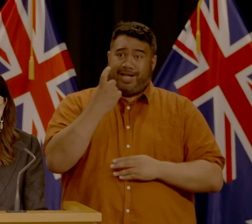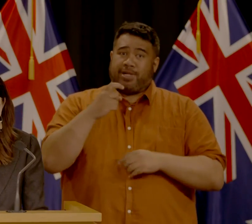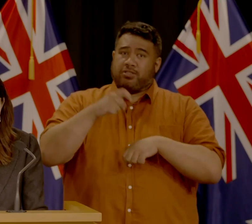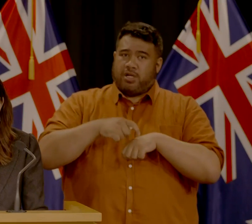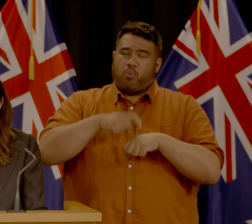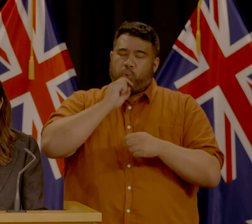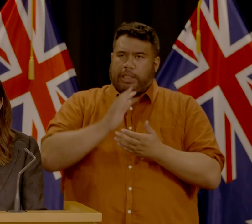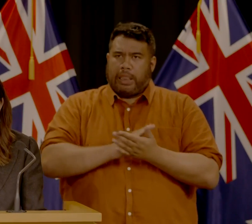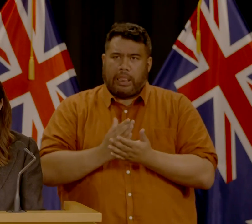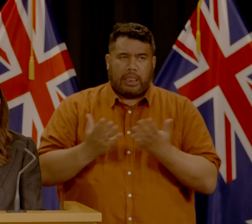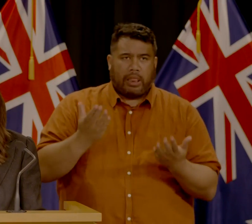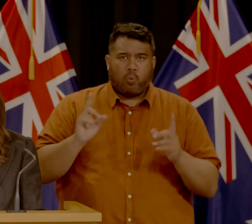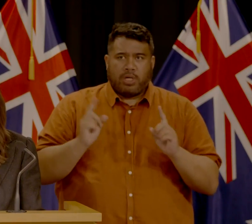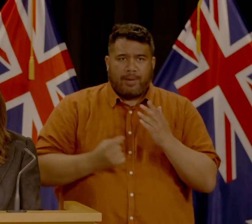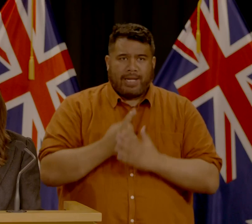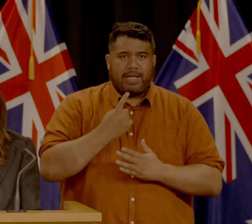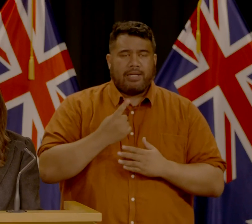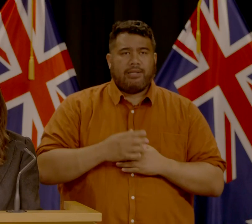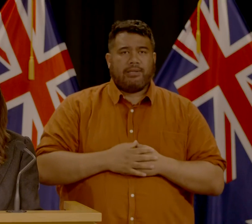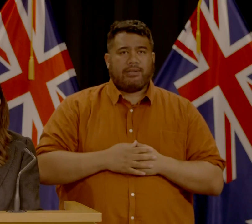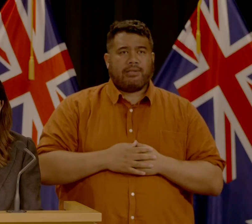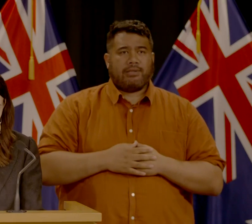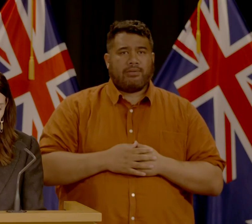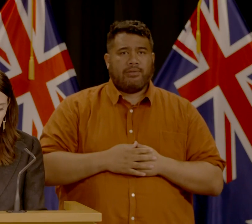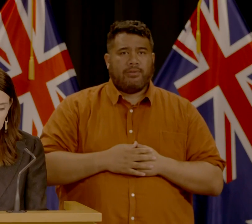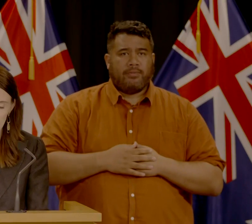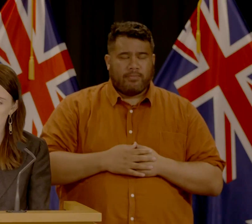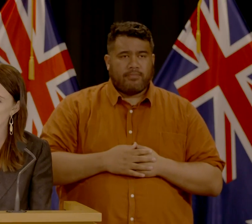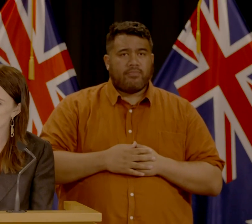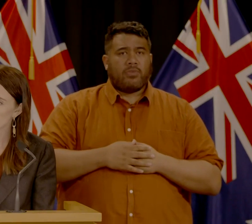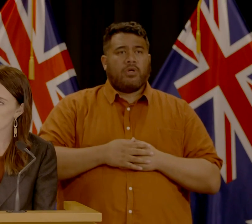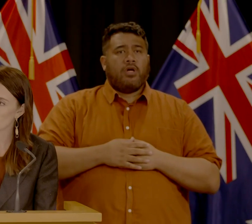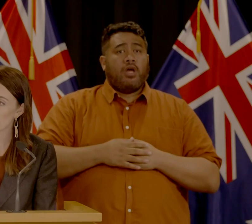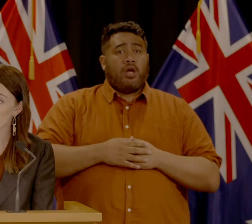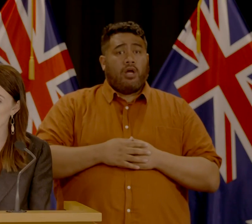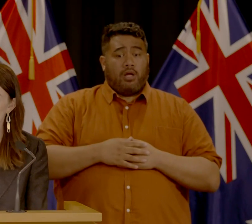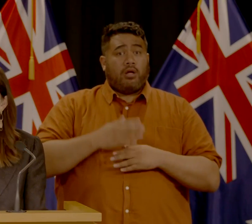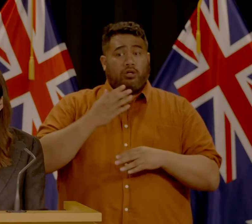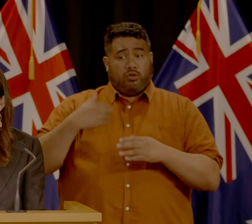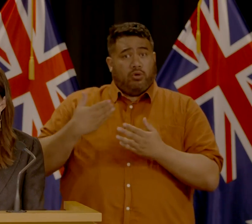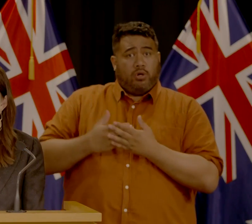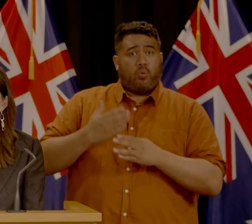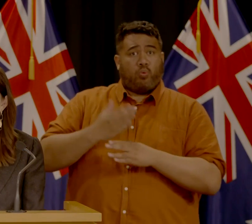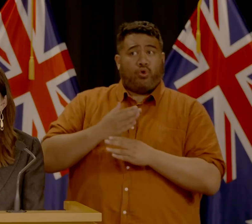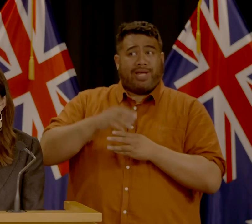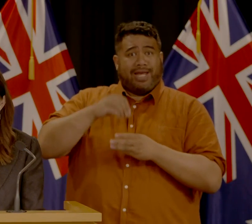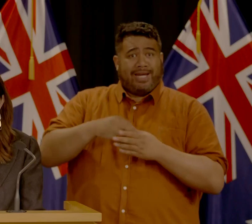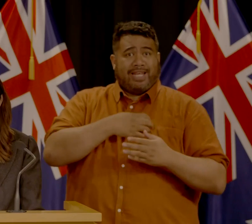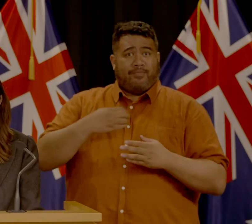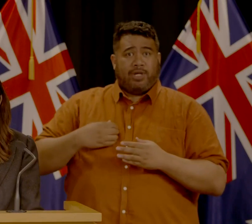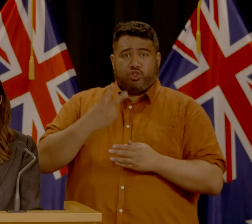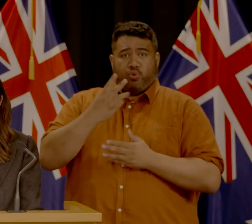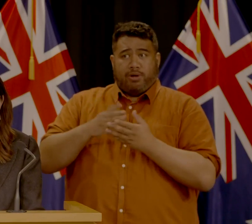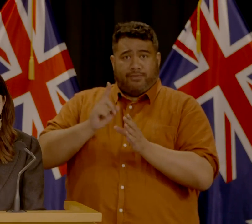put in during our first years in office to get debt low has meant that we are prepared for this rainy